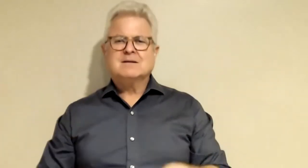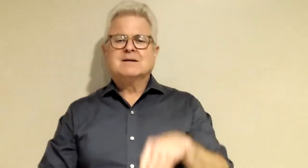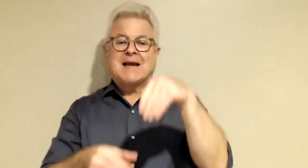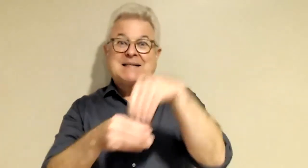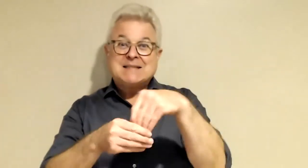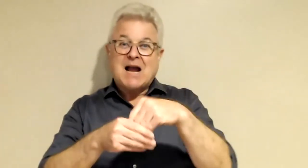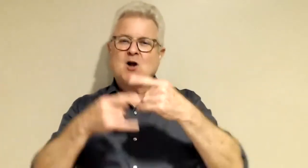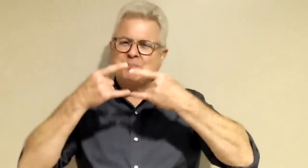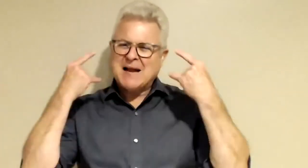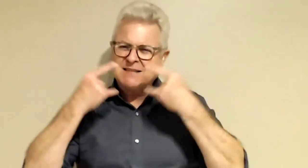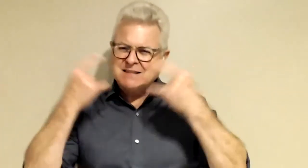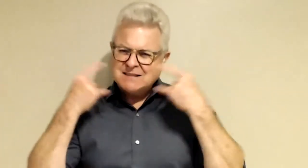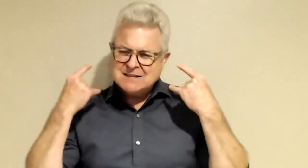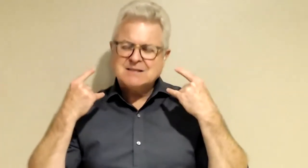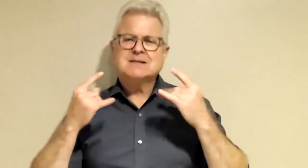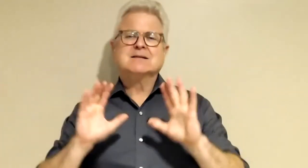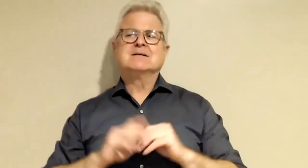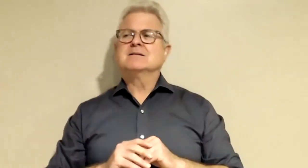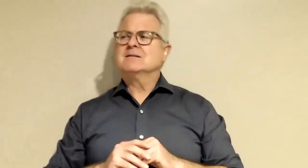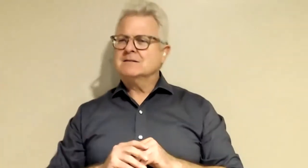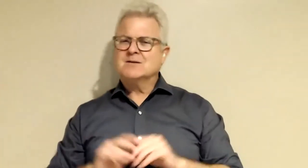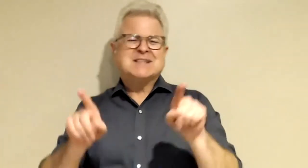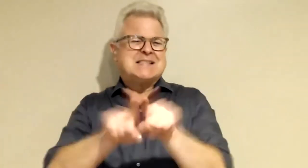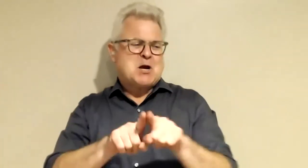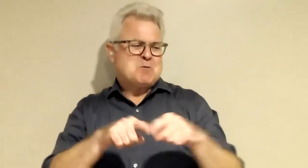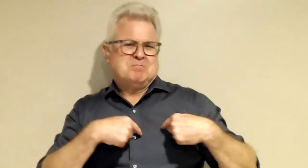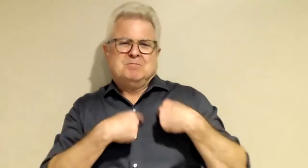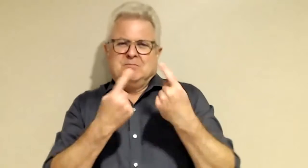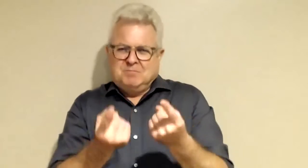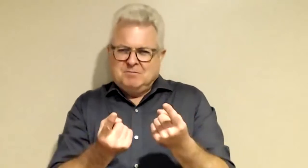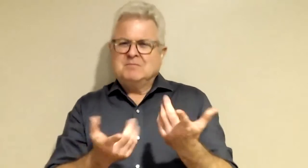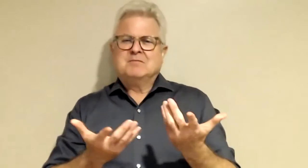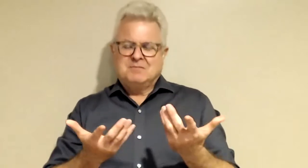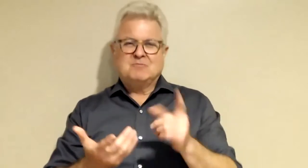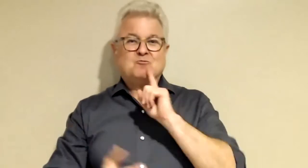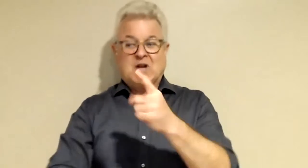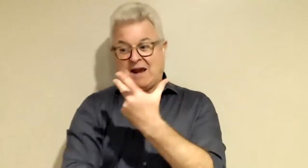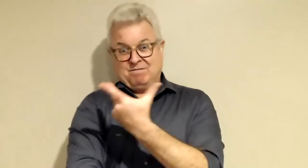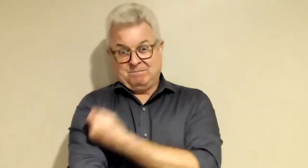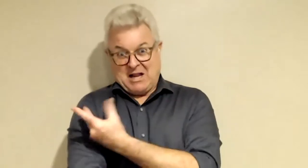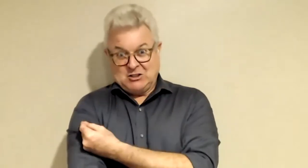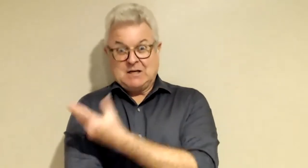apart. And inside, even though you're indoors, continue to wear your mask, just as we have been